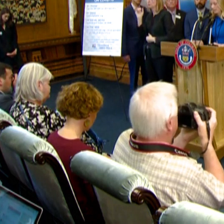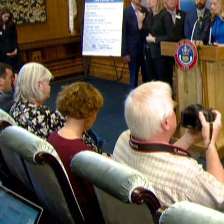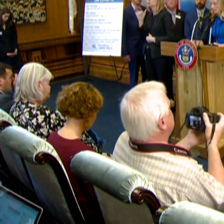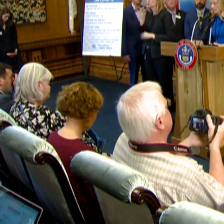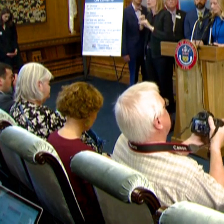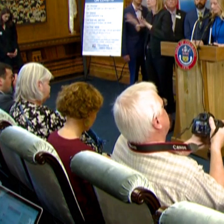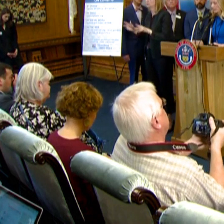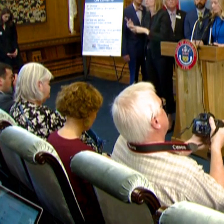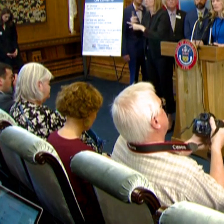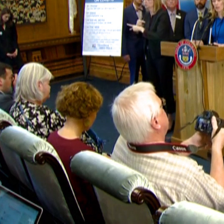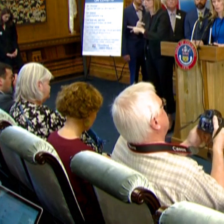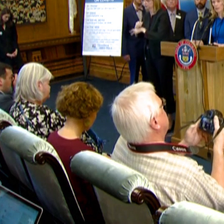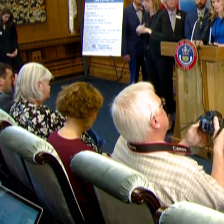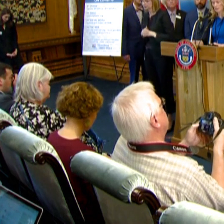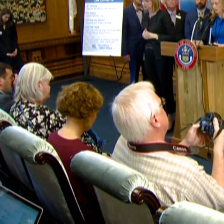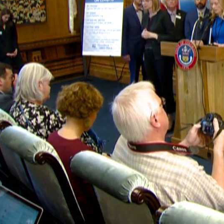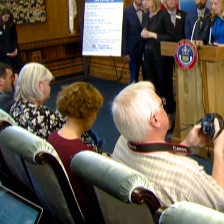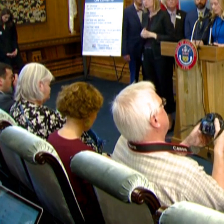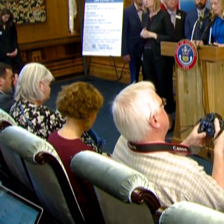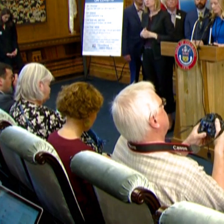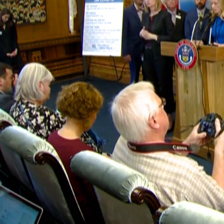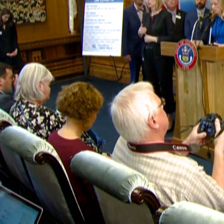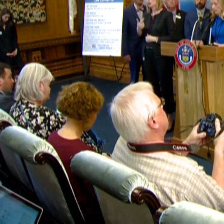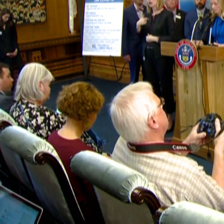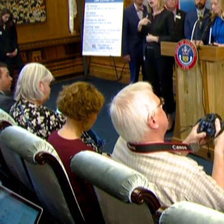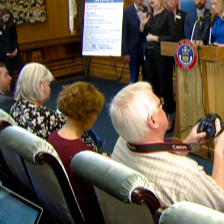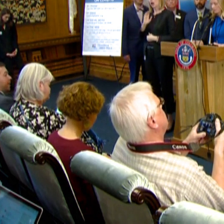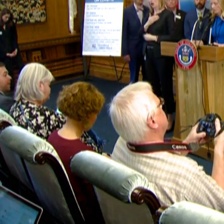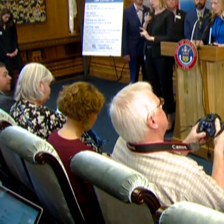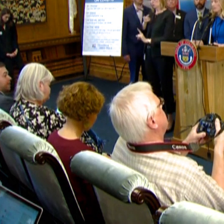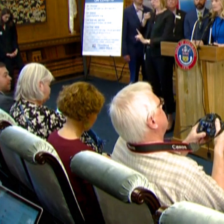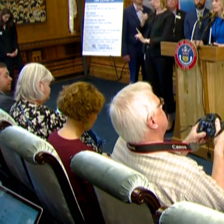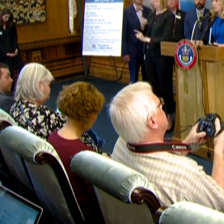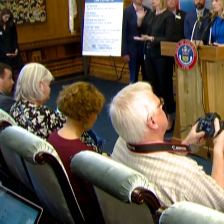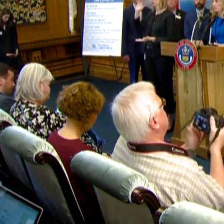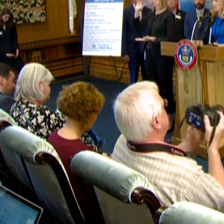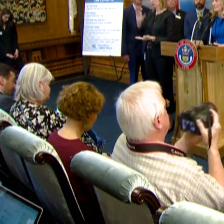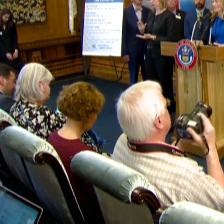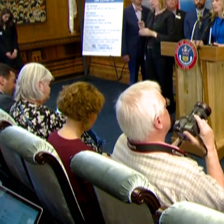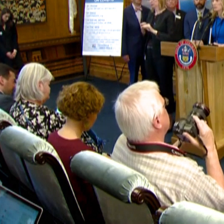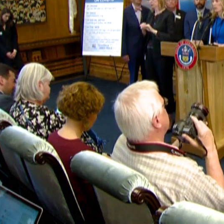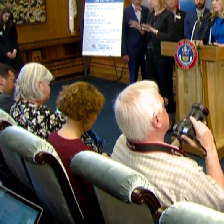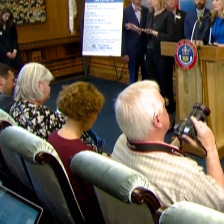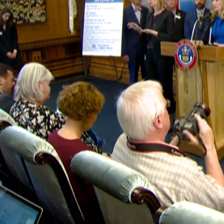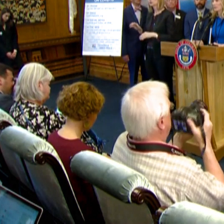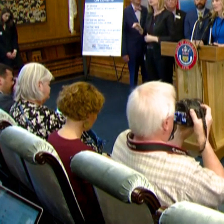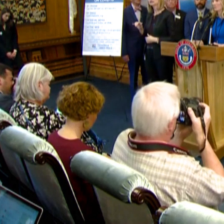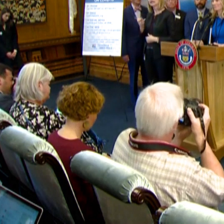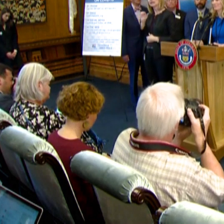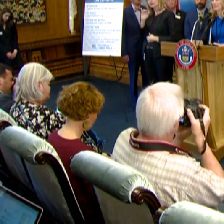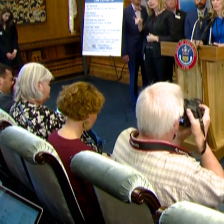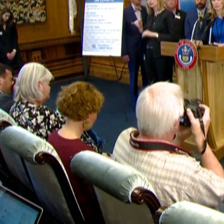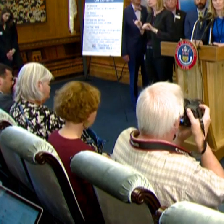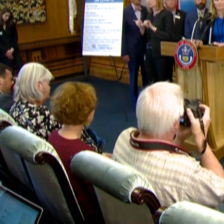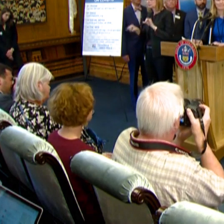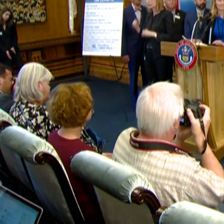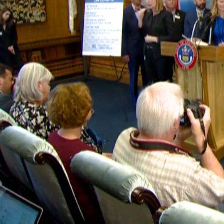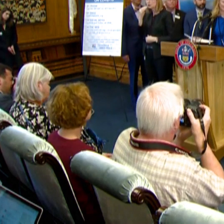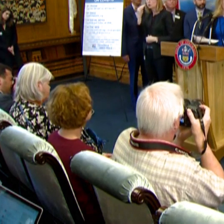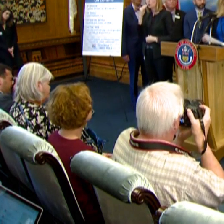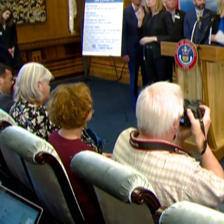confirmed case is the same as always, to minimize the spread. These steps will help us do that. Thank